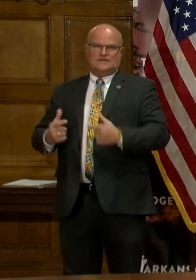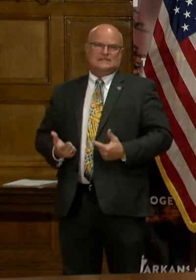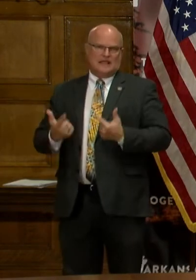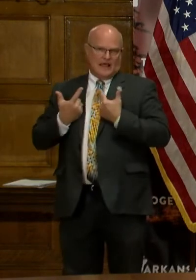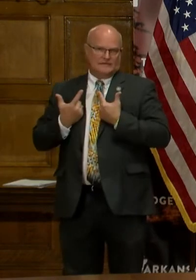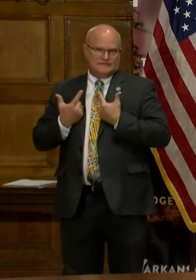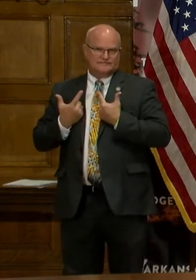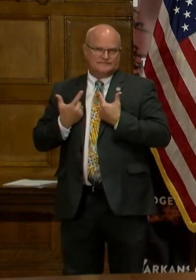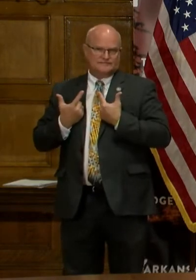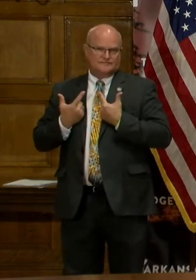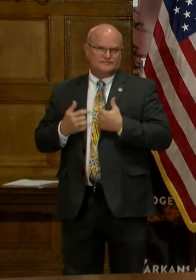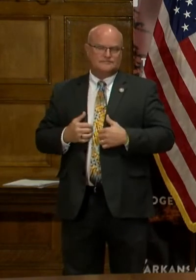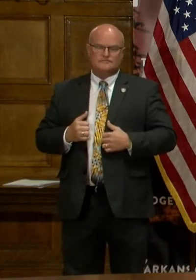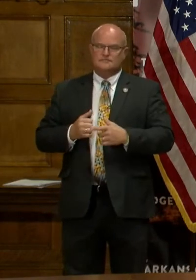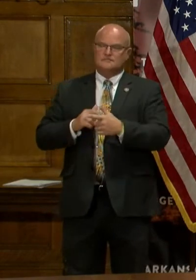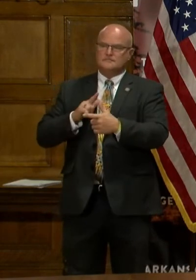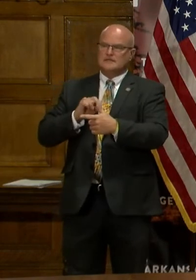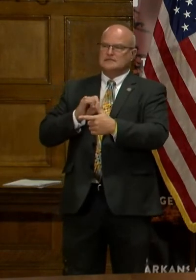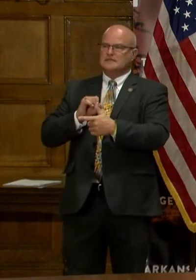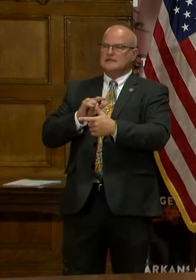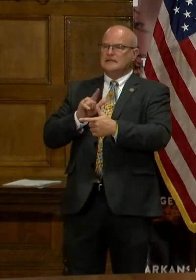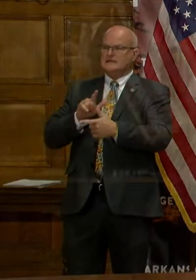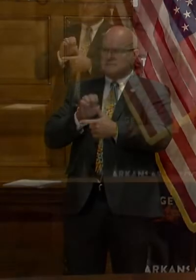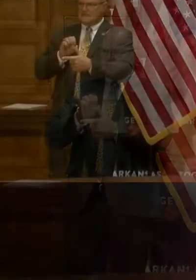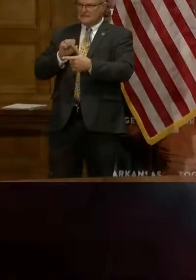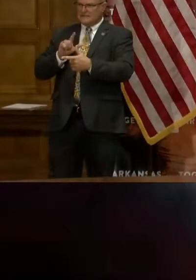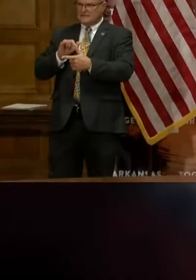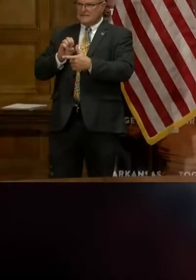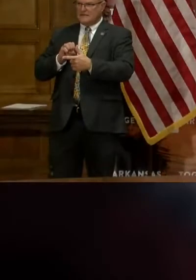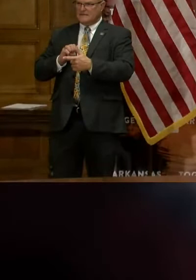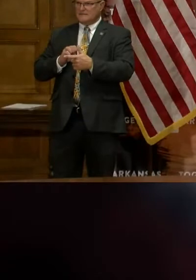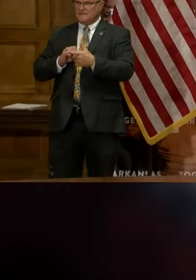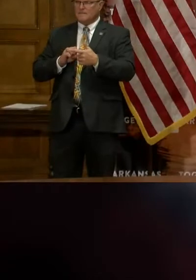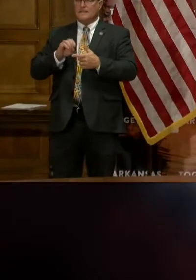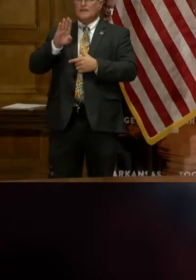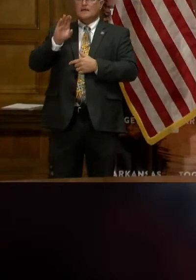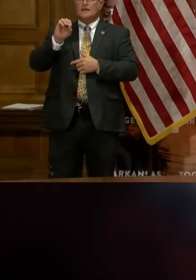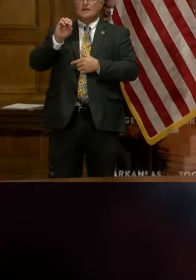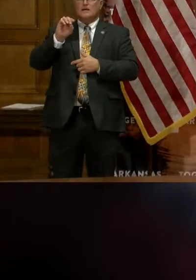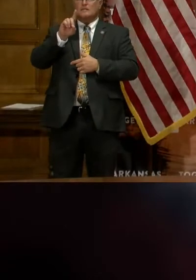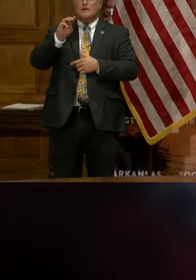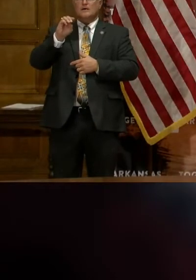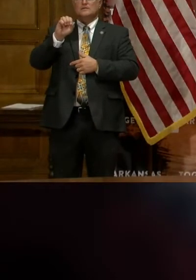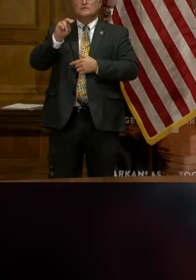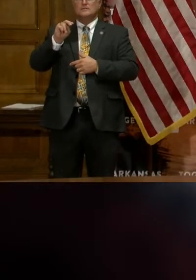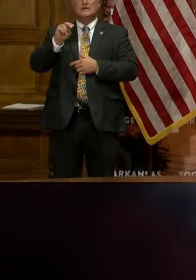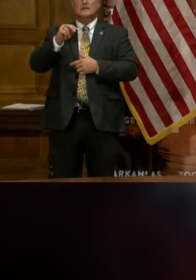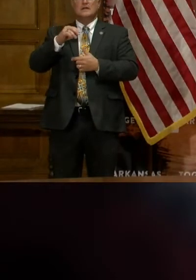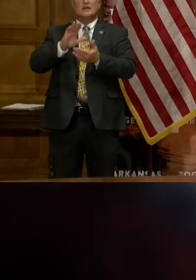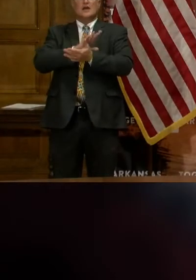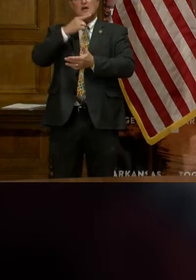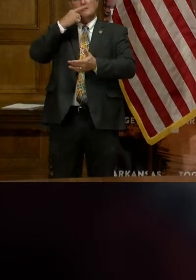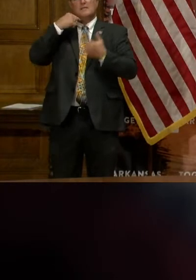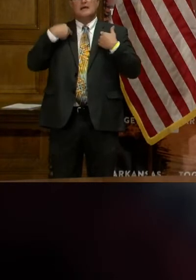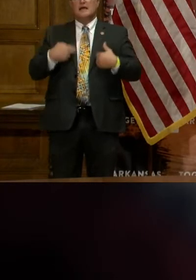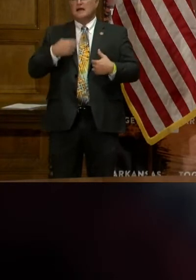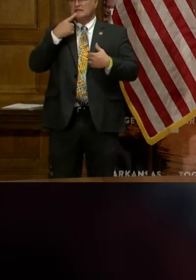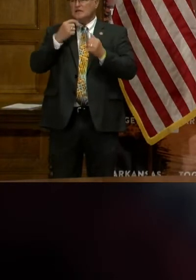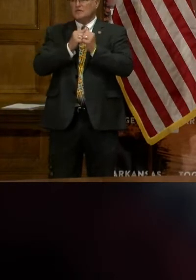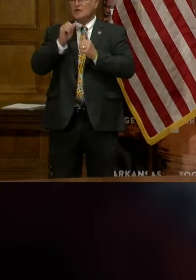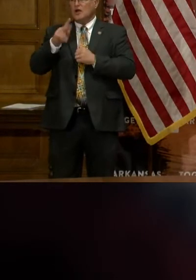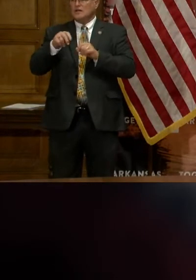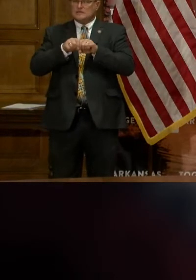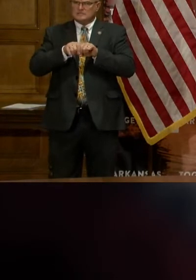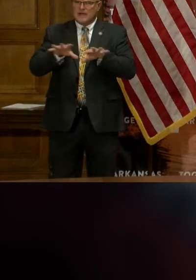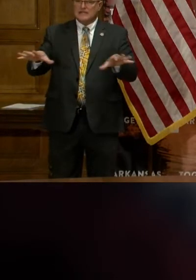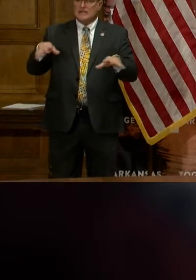life. Leslie. The Bozeman College of Public Health came out today and said with the Arkansas